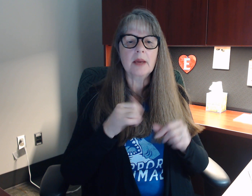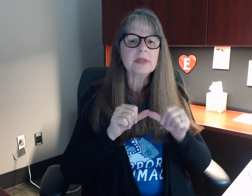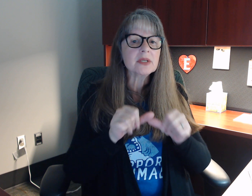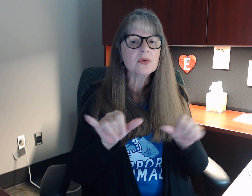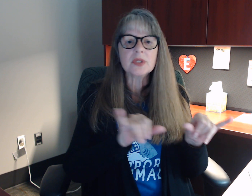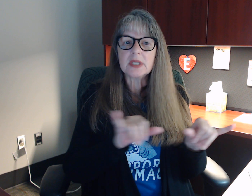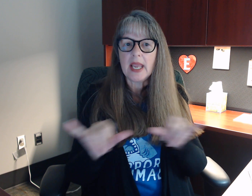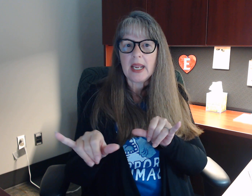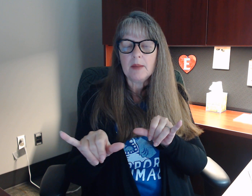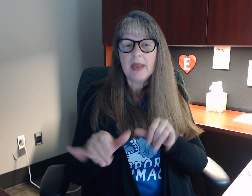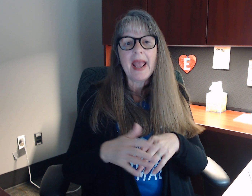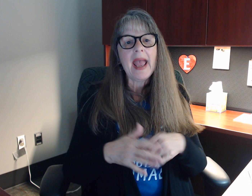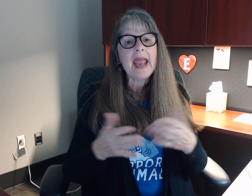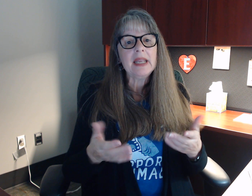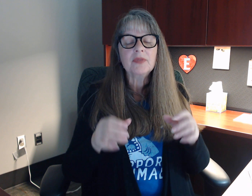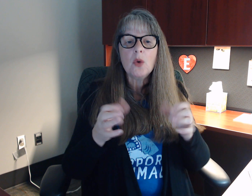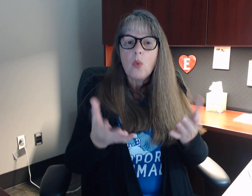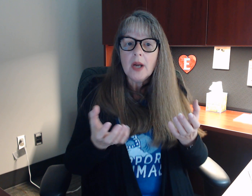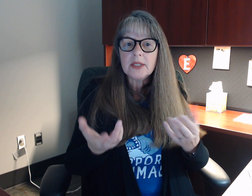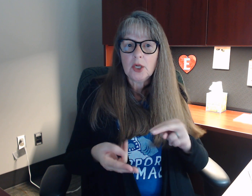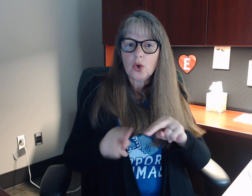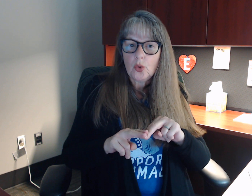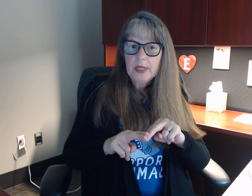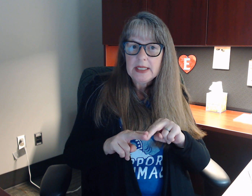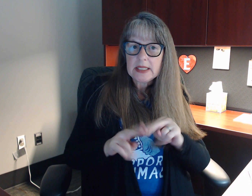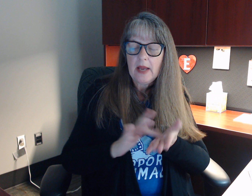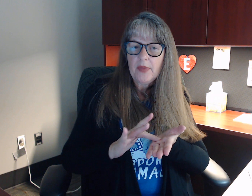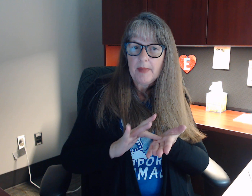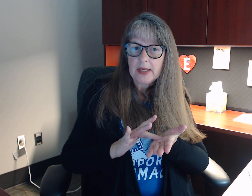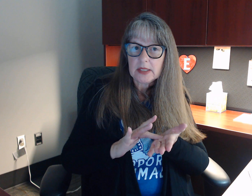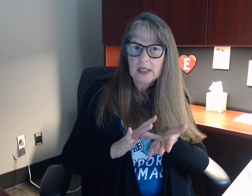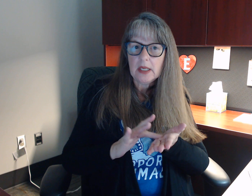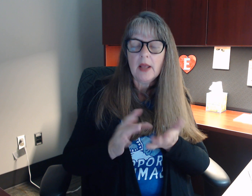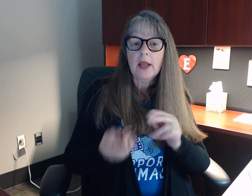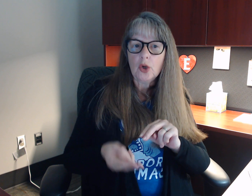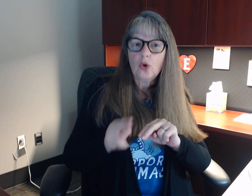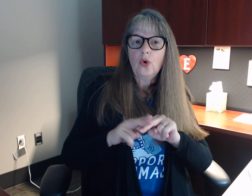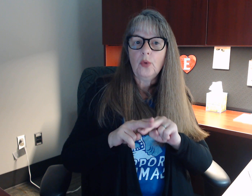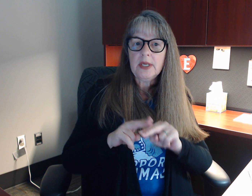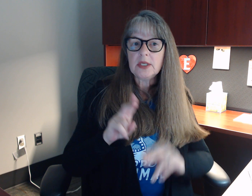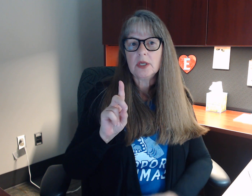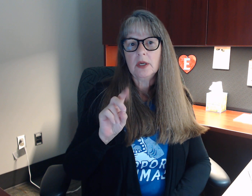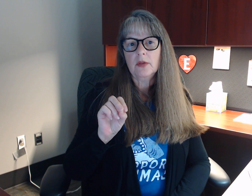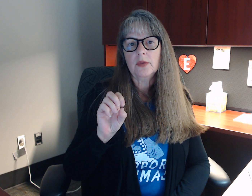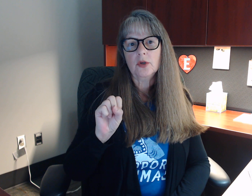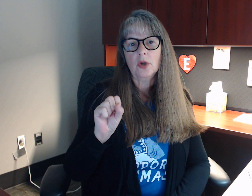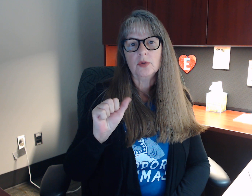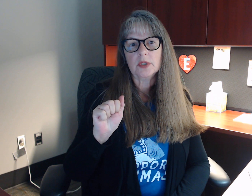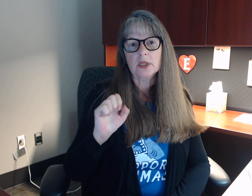still the same, and if they want to increase the medicine, increase the